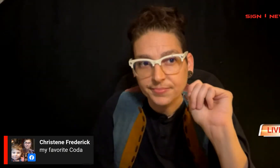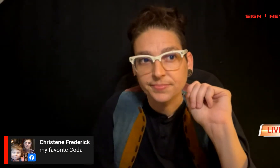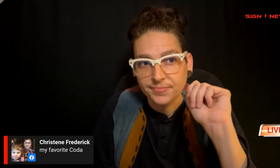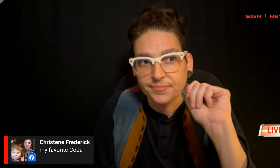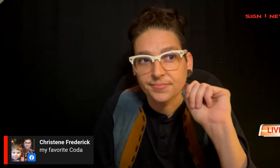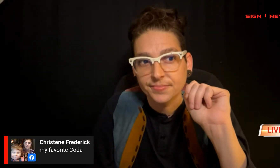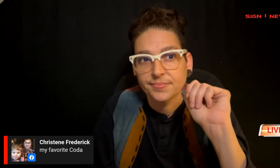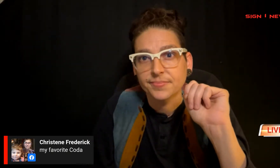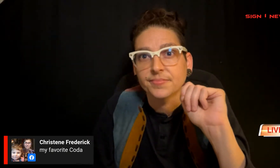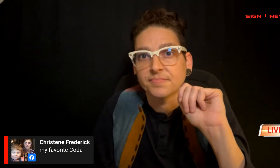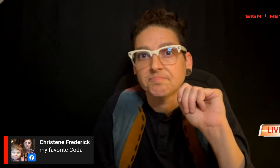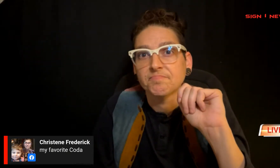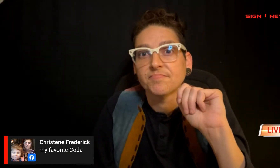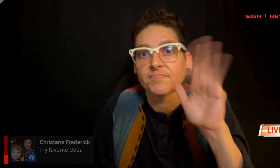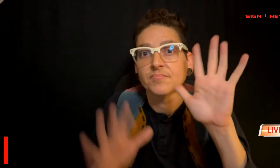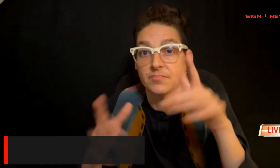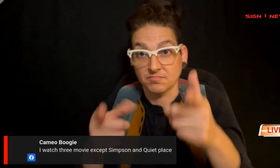Okay, yeah, I saw that one.